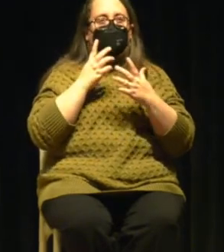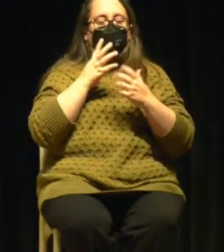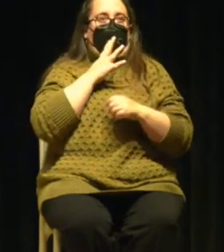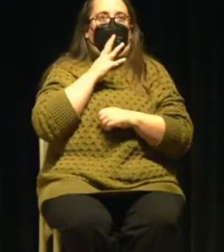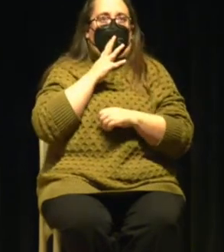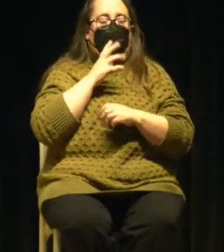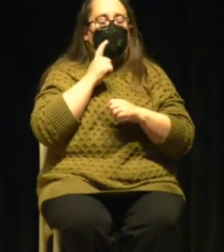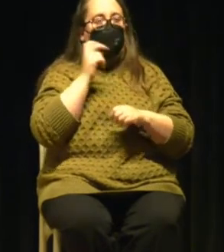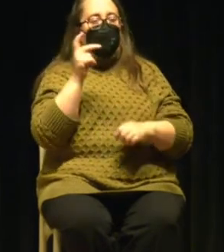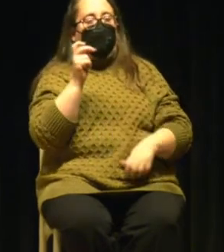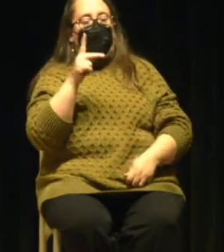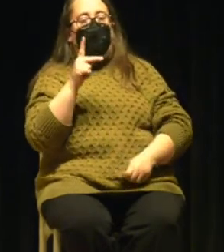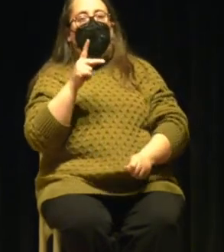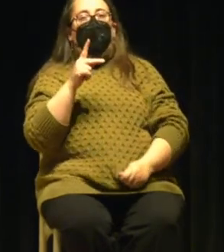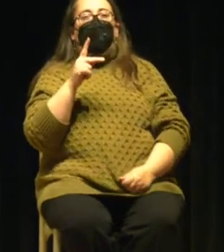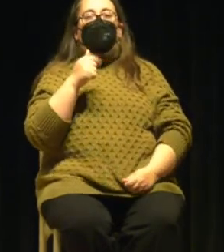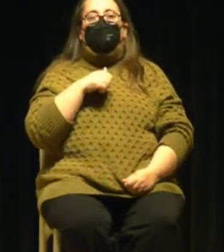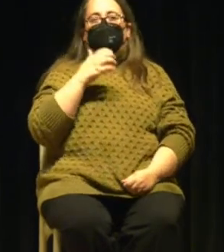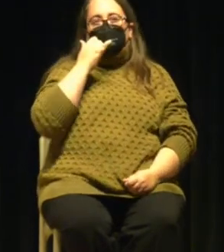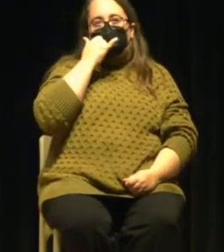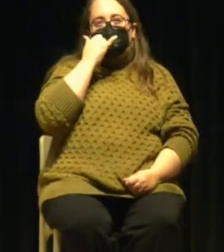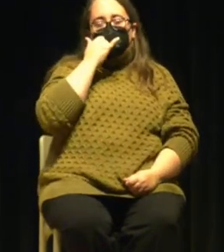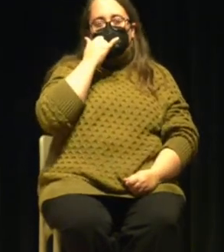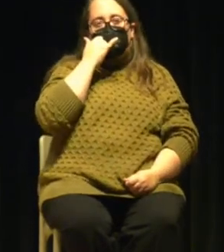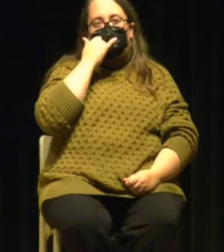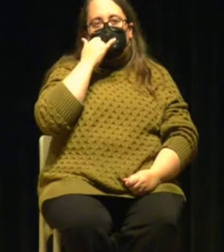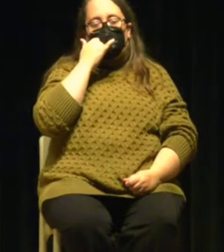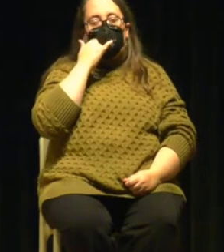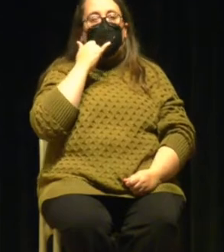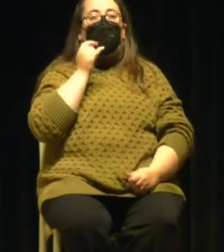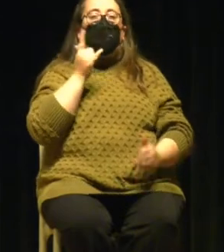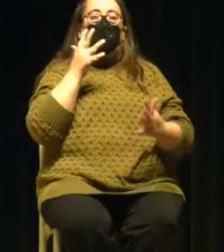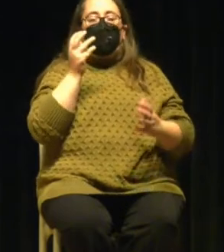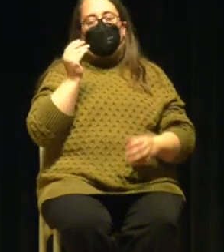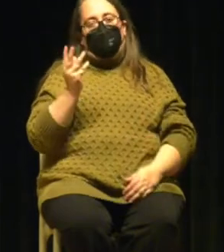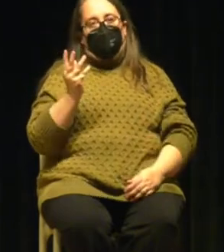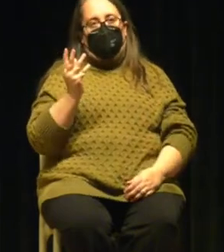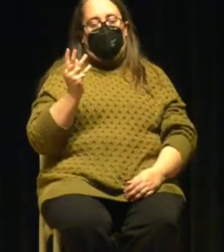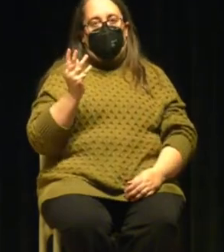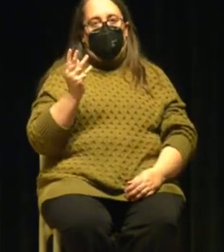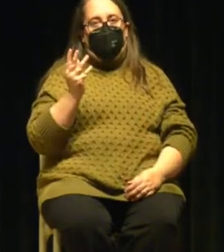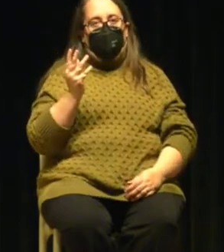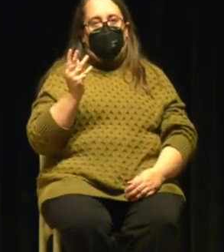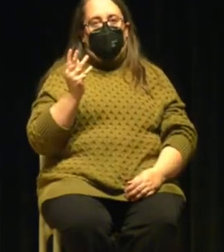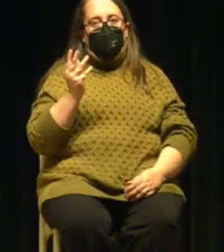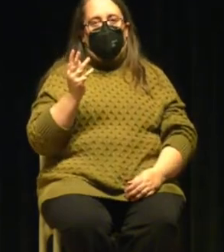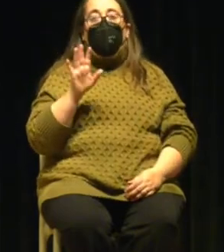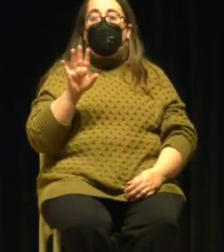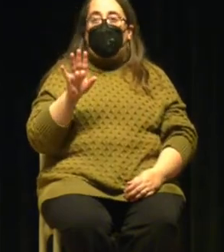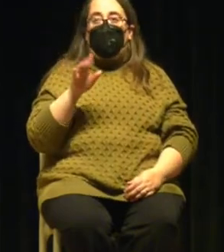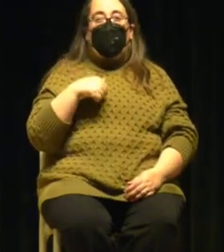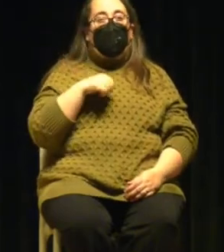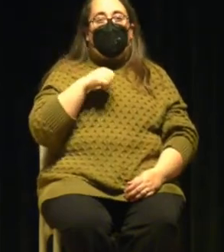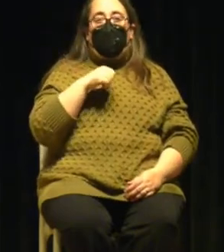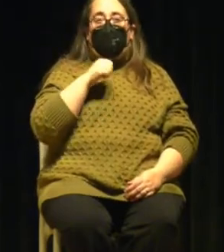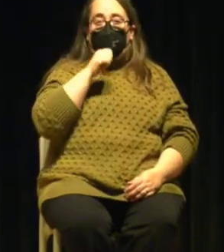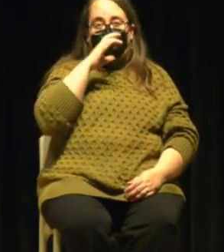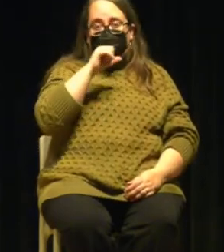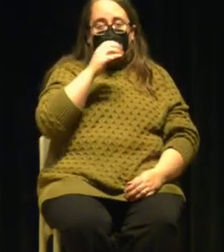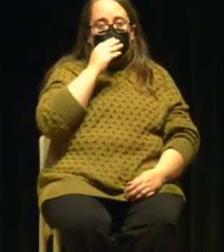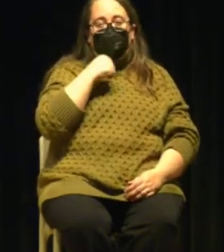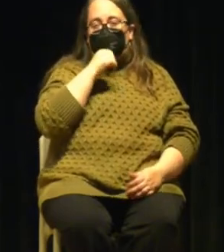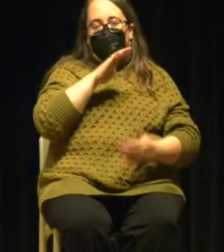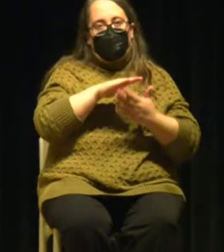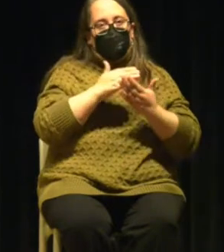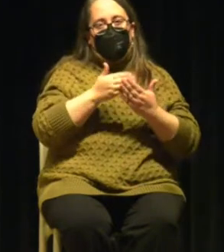like, all right. We get on a call. And just to set the scene, she had already told me, she's like, you know, I'm not a foodie. I don't cook,